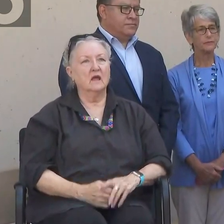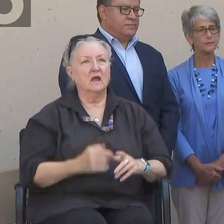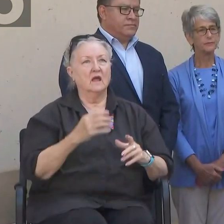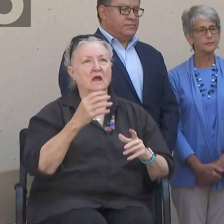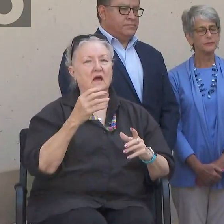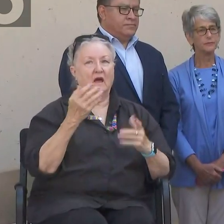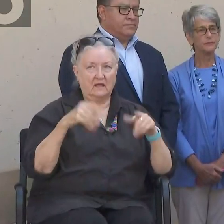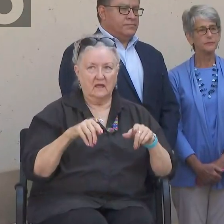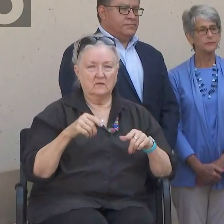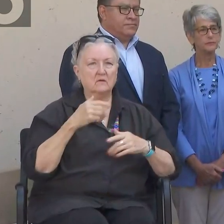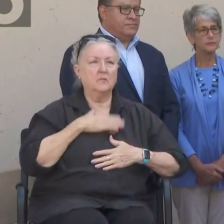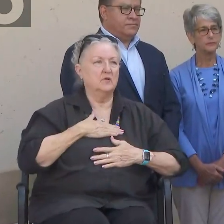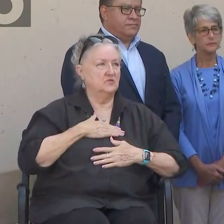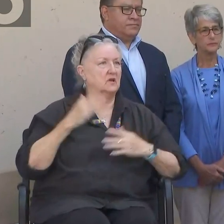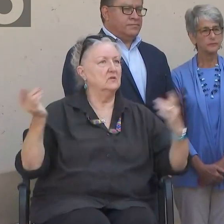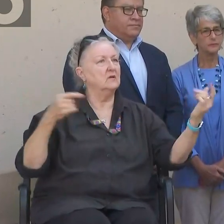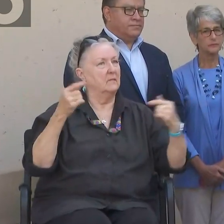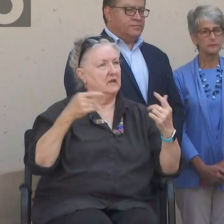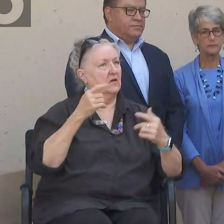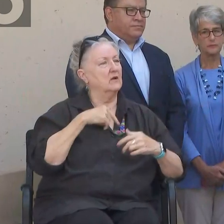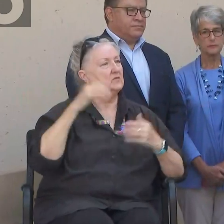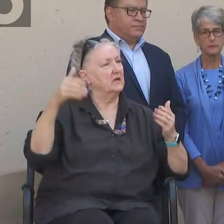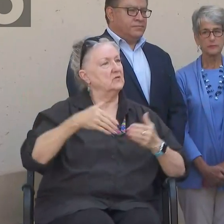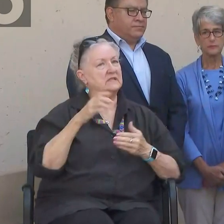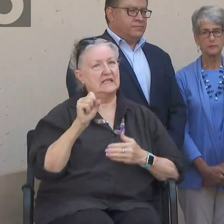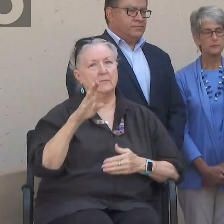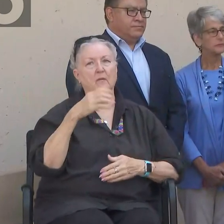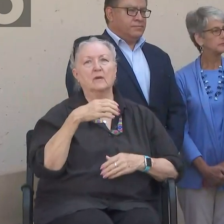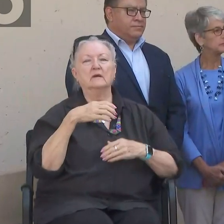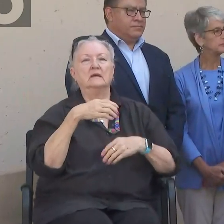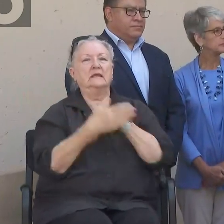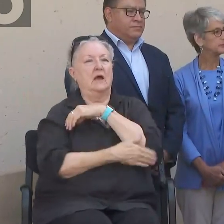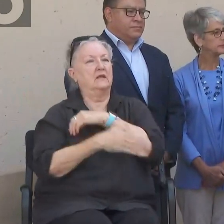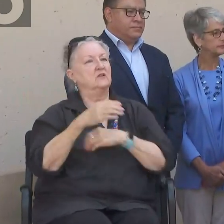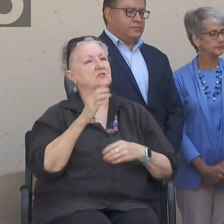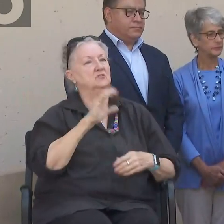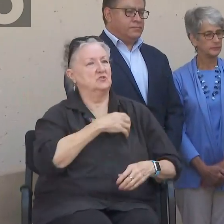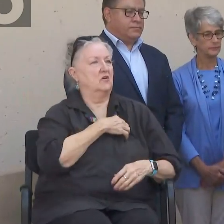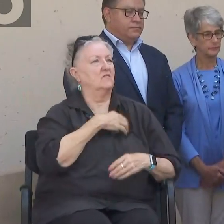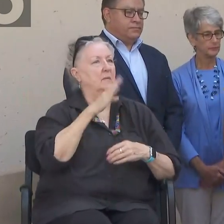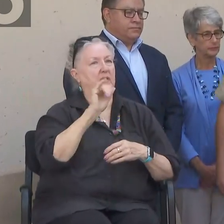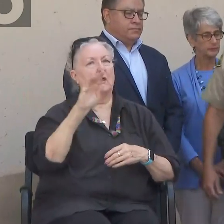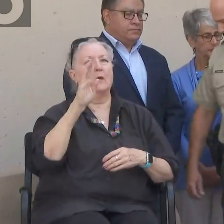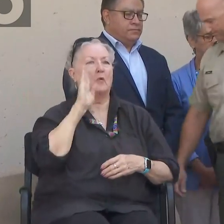And again, we appreciate you being here, and I'd like to introduce Santa Barbara County Sheriff Bill Brown.